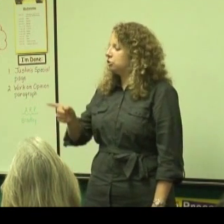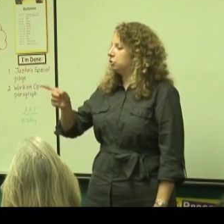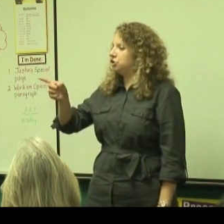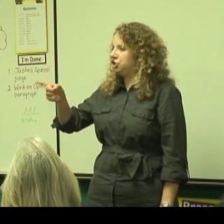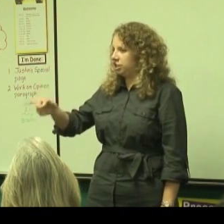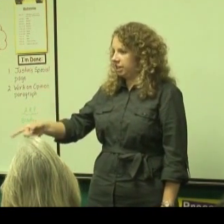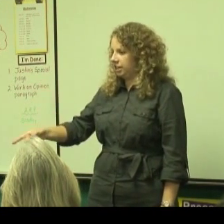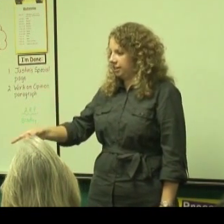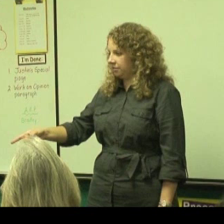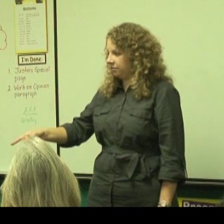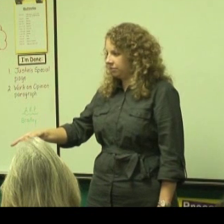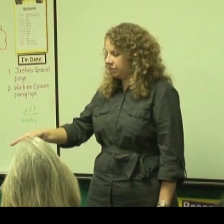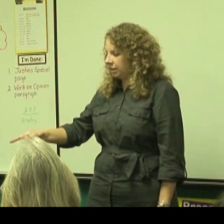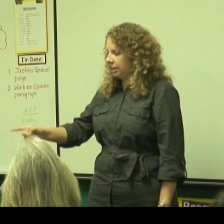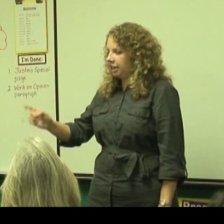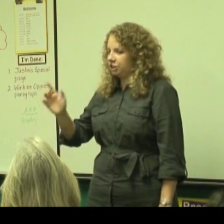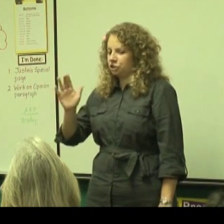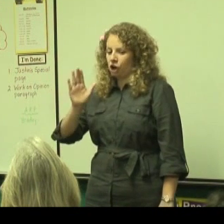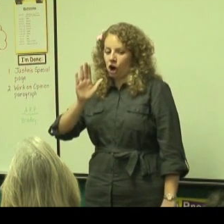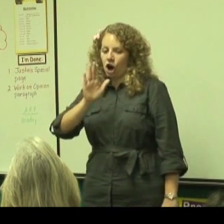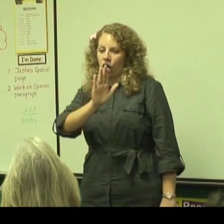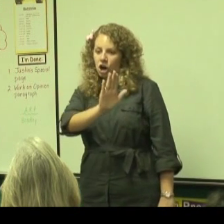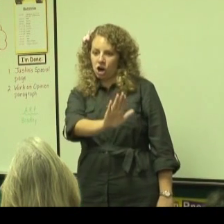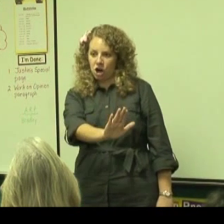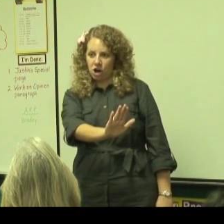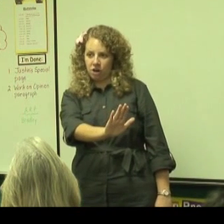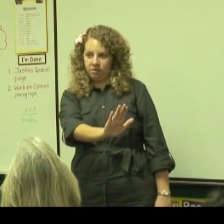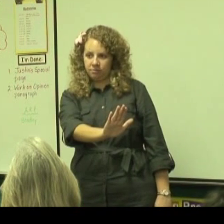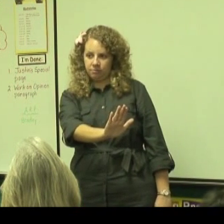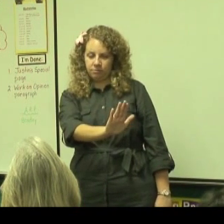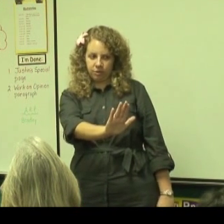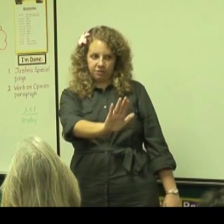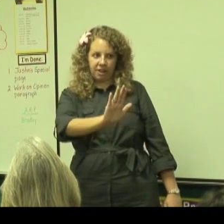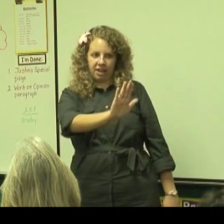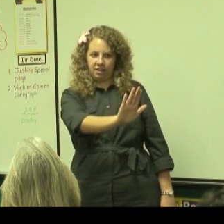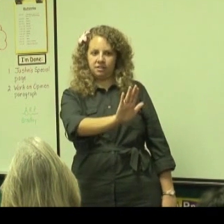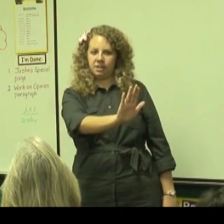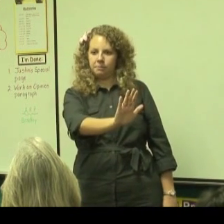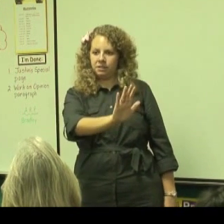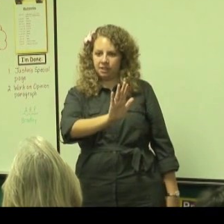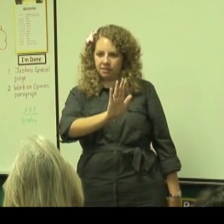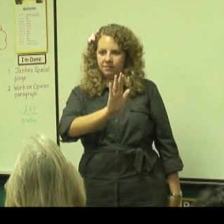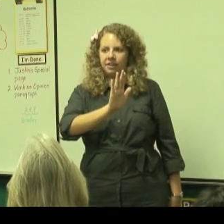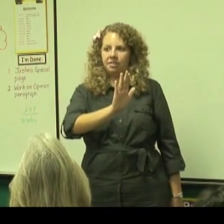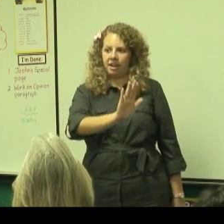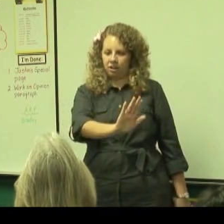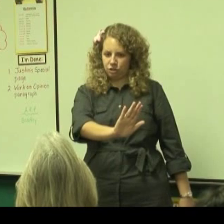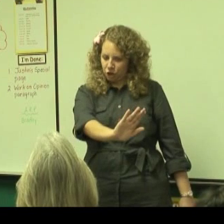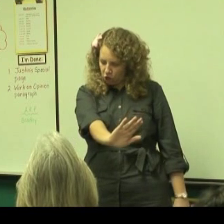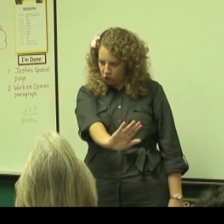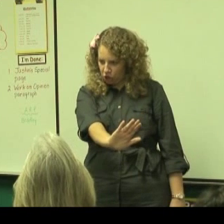So she is her, with your flat hand, it's like possessive like theirs.